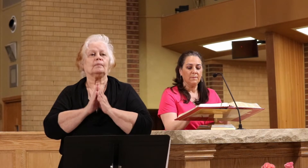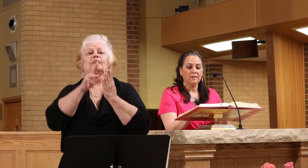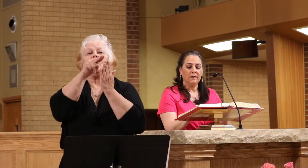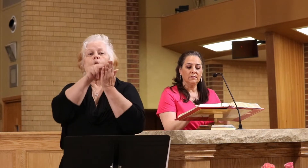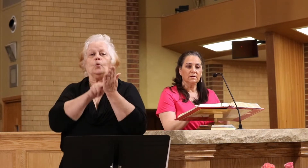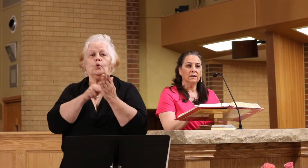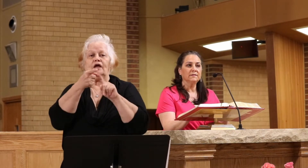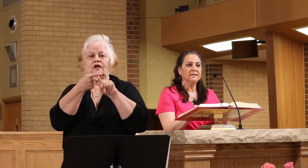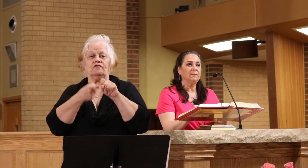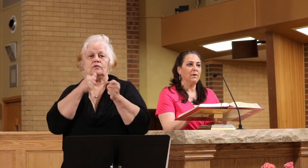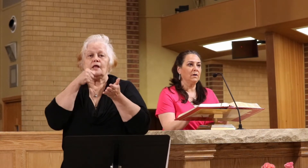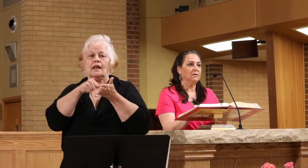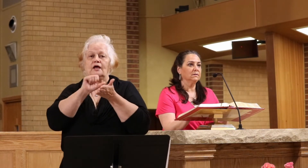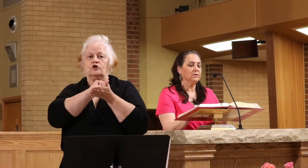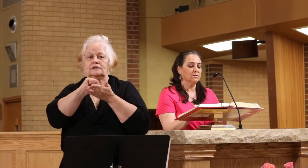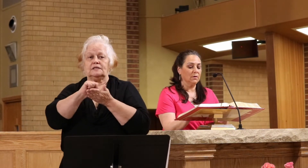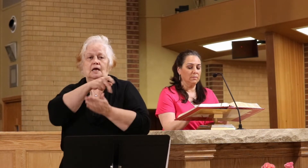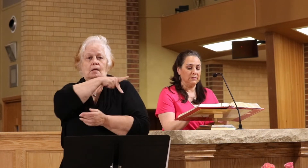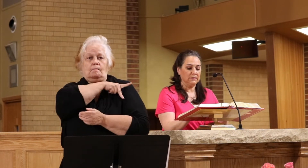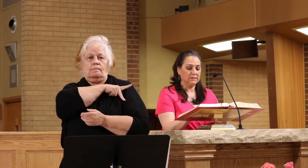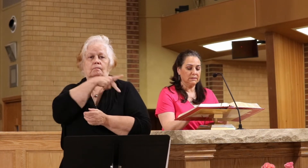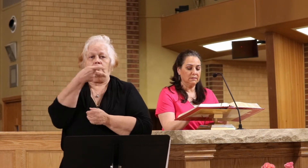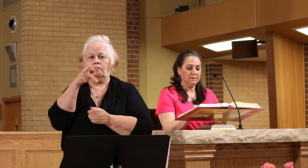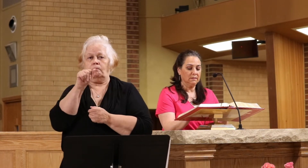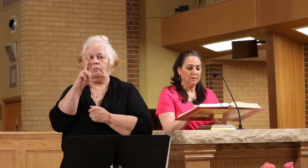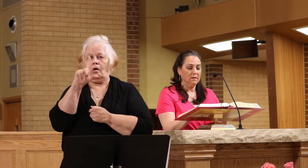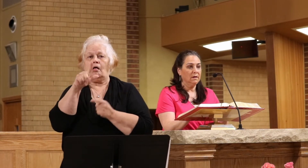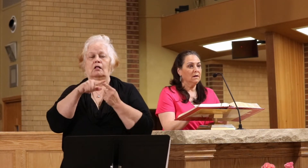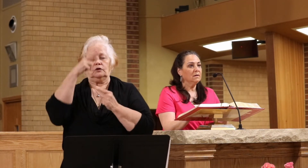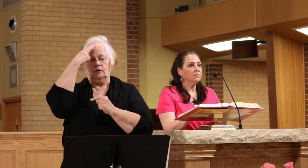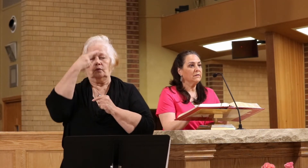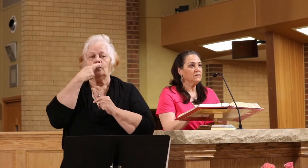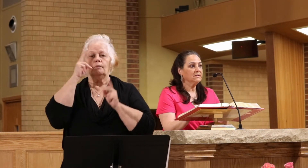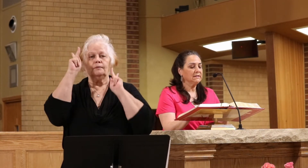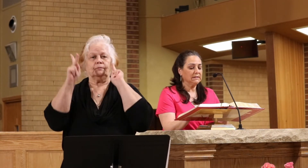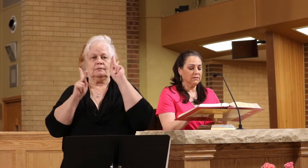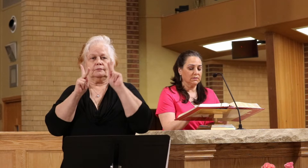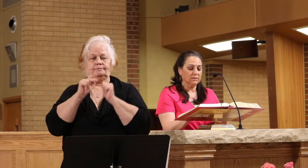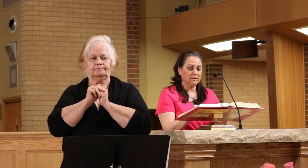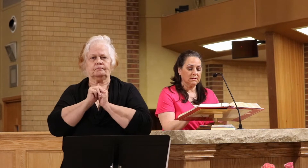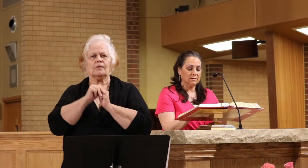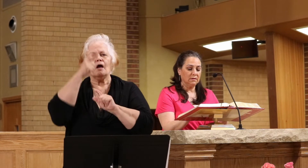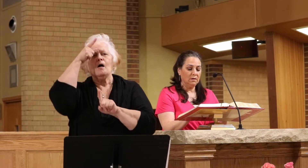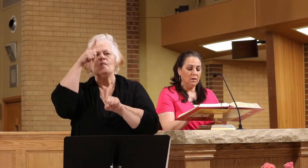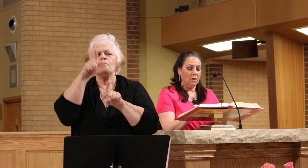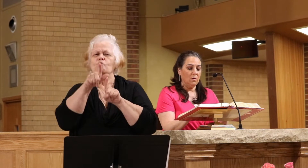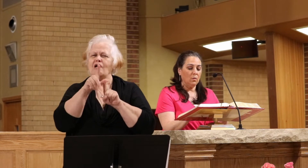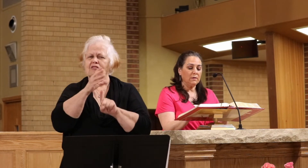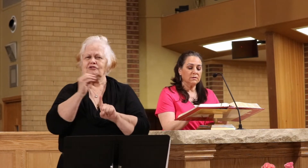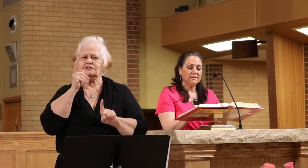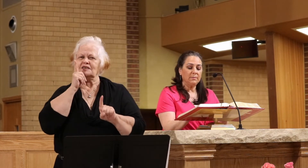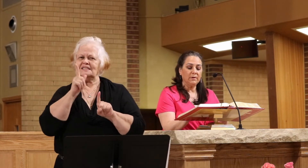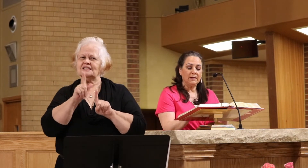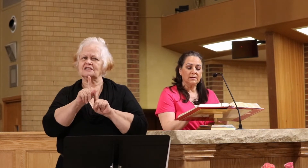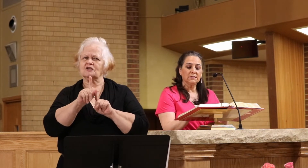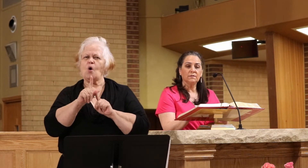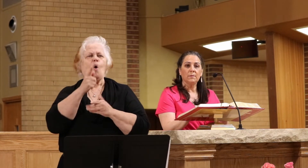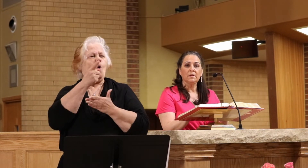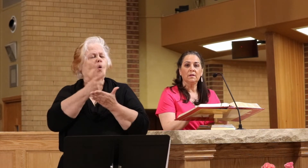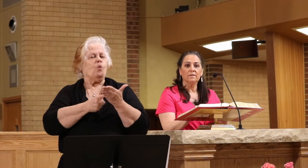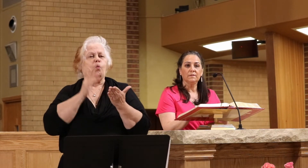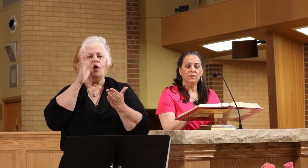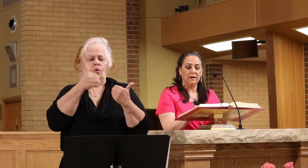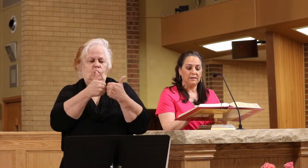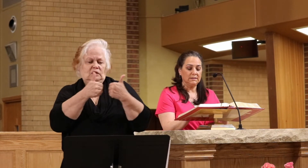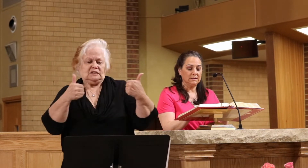A reading from the letter of St. Paul to the Romans. Brothers and sisters, what will separate us